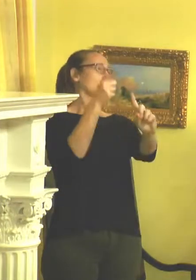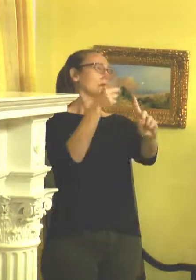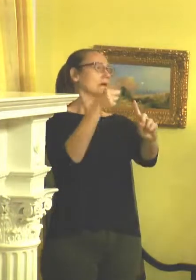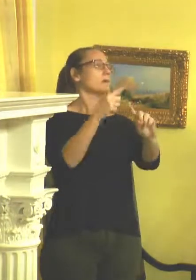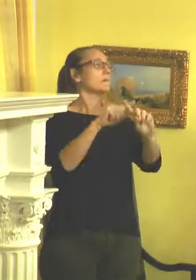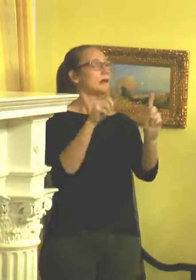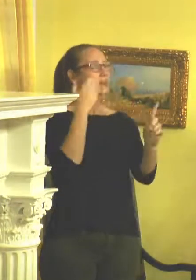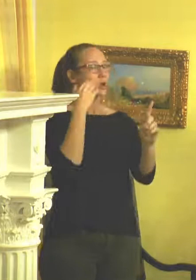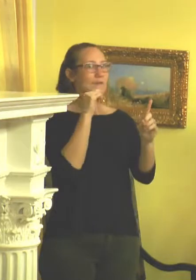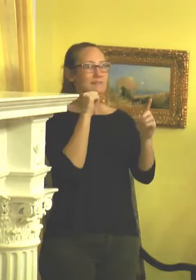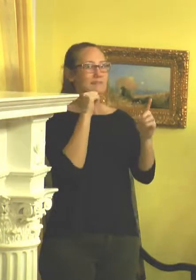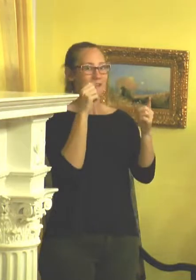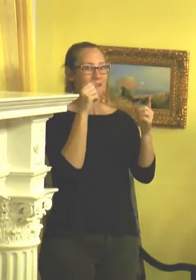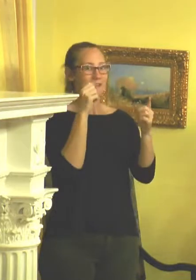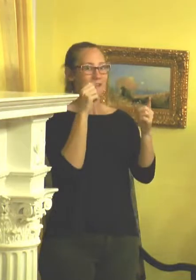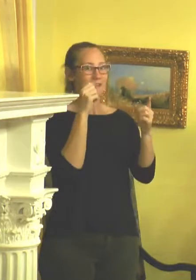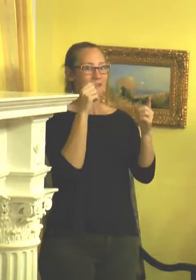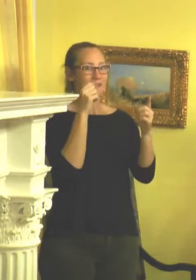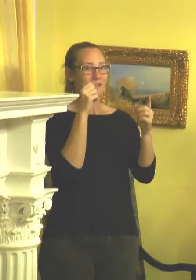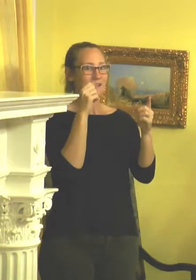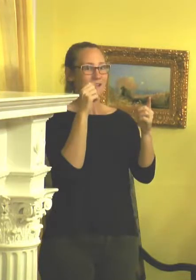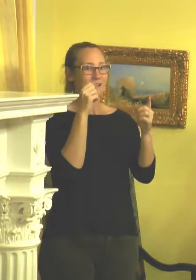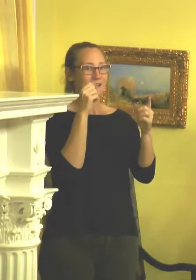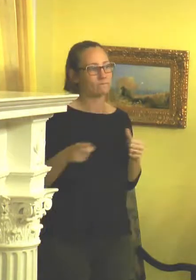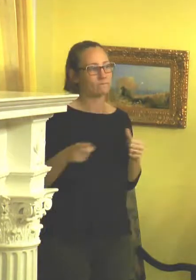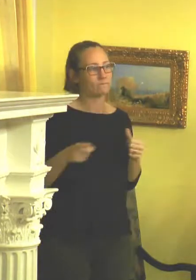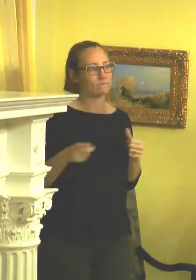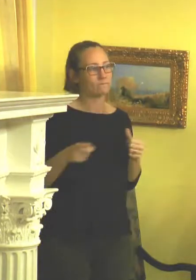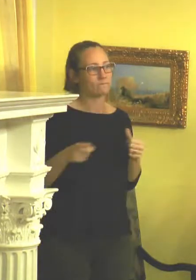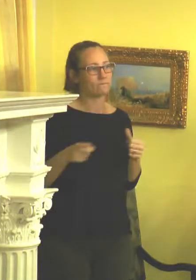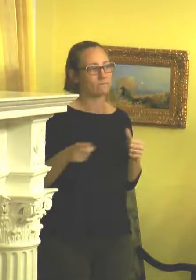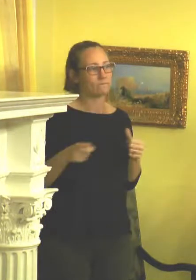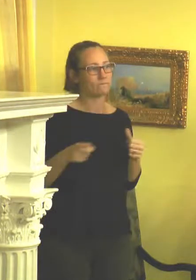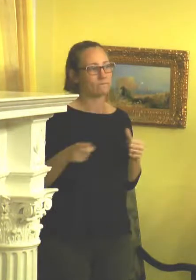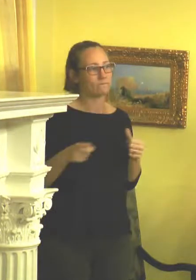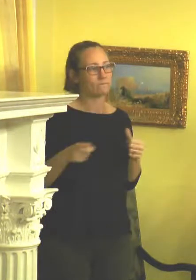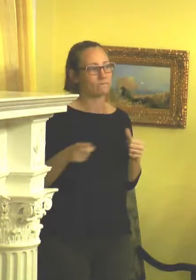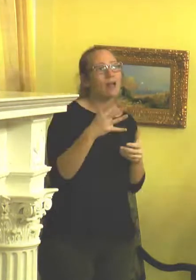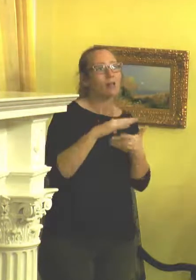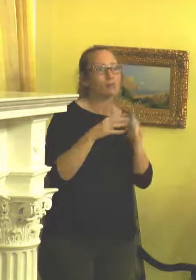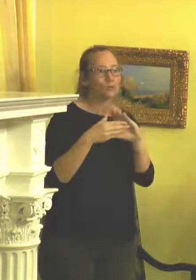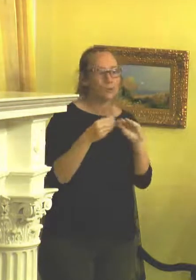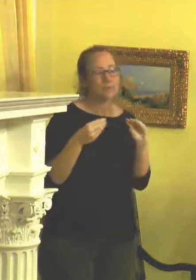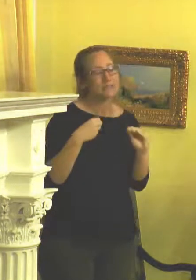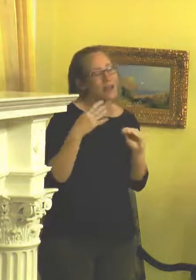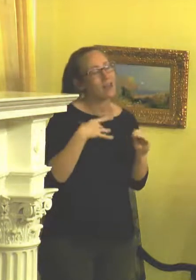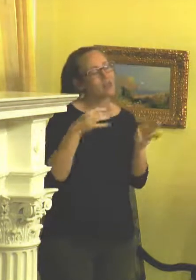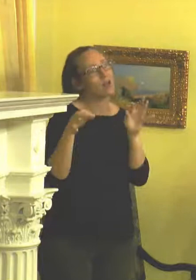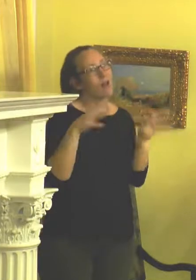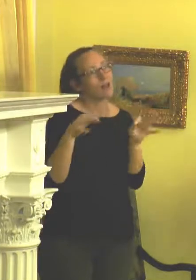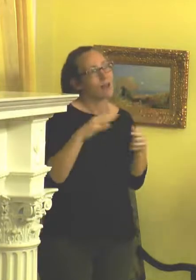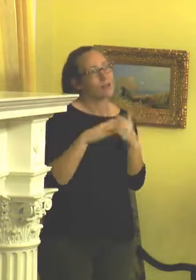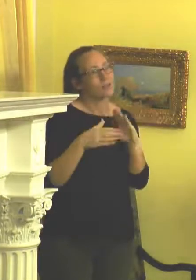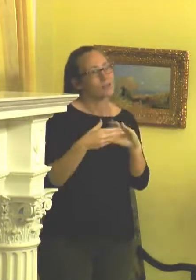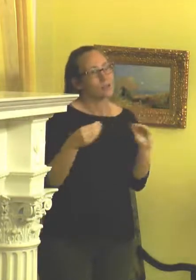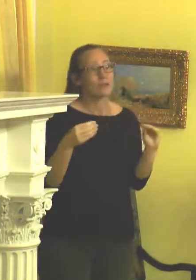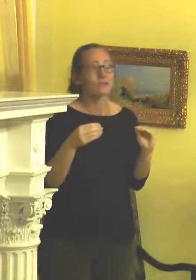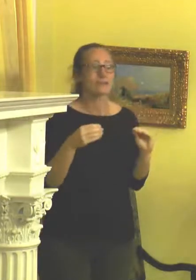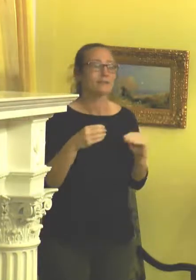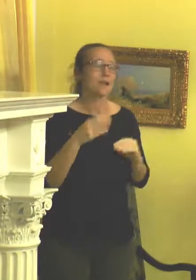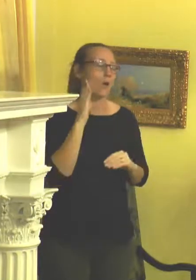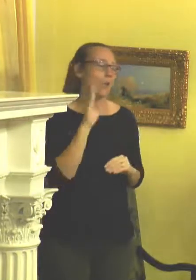not going to come until I kind of dive into the research. You know, when I, and I'm always trying to tell stories. I'm a storyteller. So I'm going to find some way to tell the story.